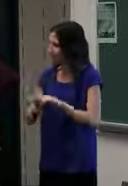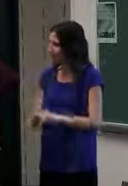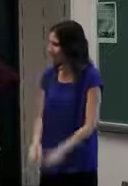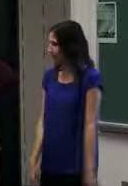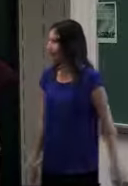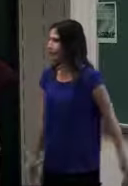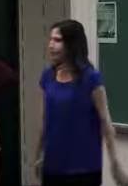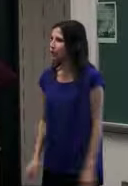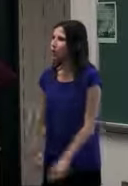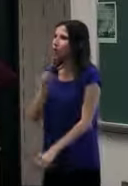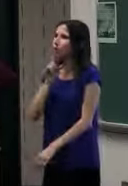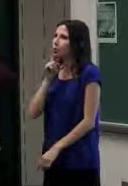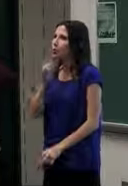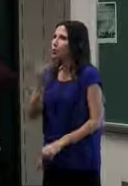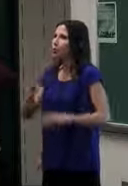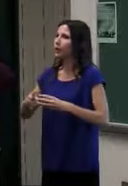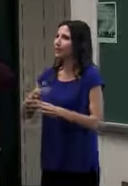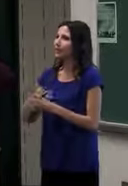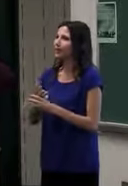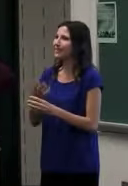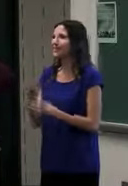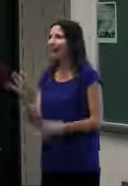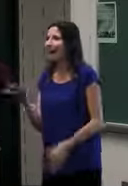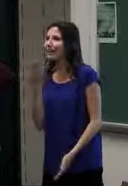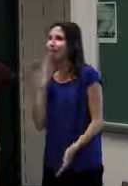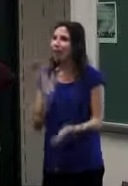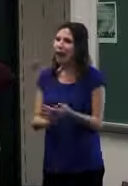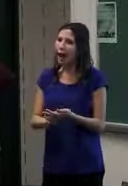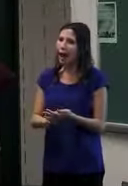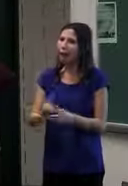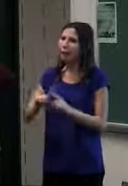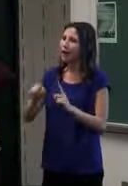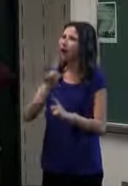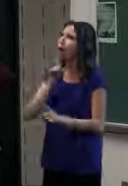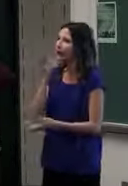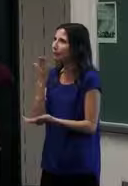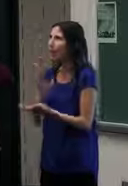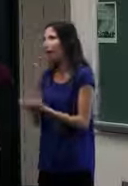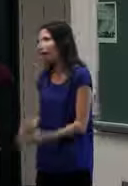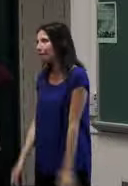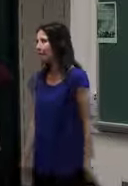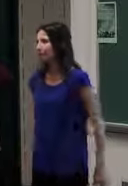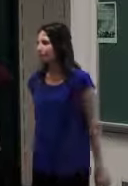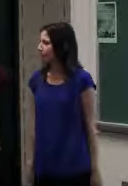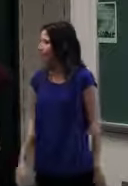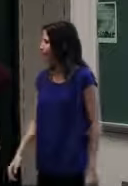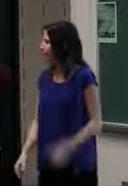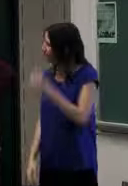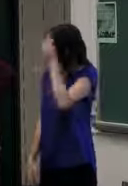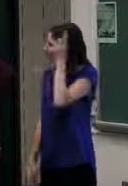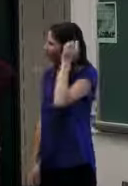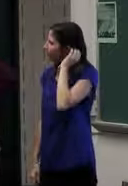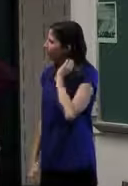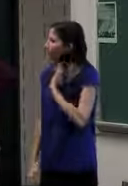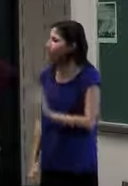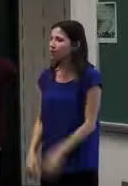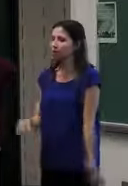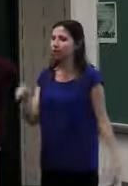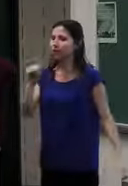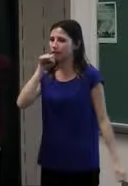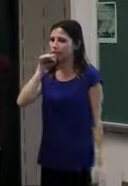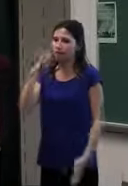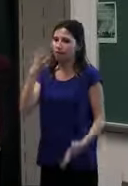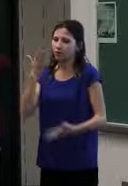yeah, the real world's kind of bad, but it's not as bad as I thought it was going to be. And I just love what you do.